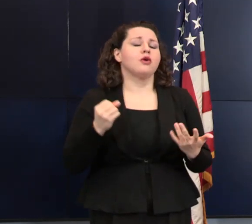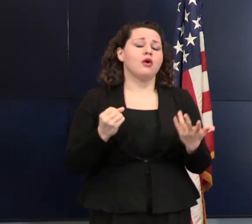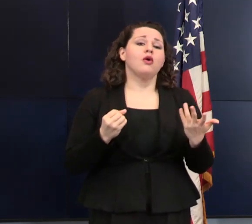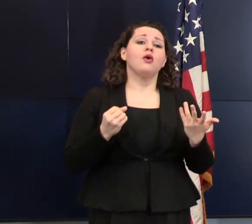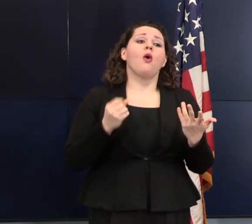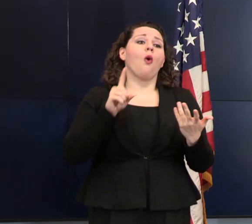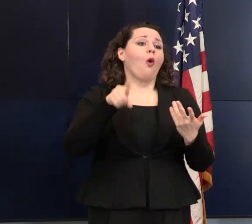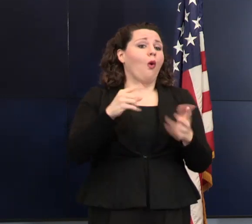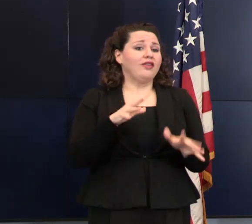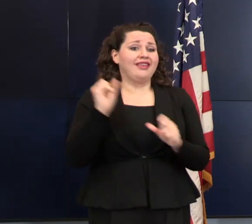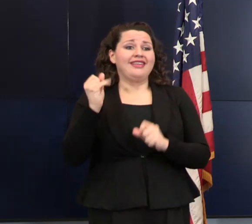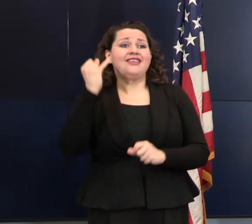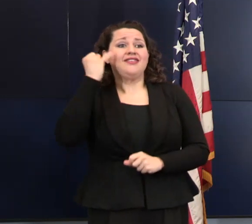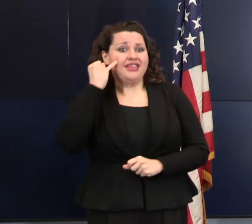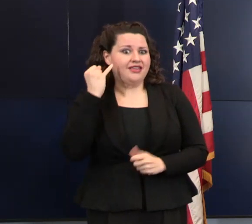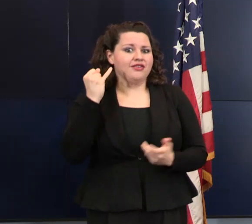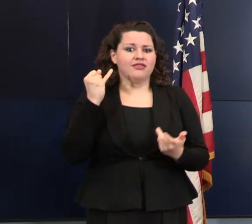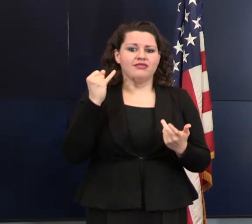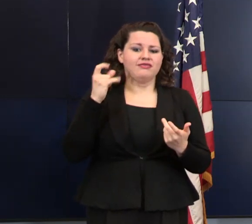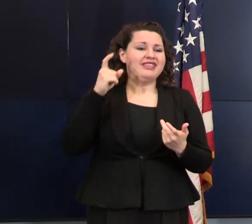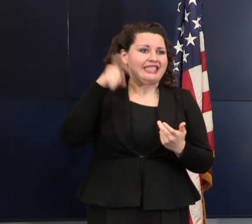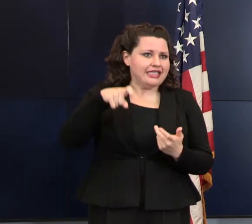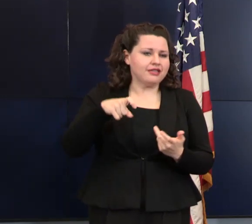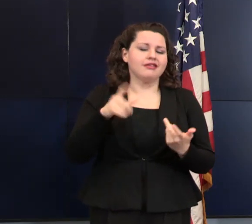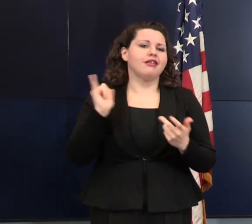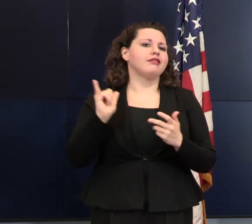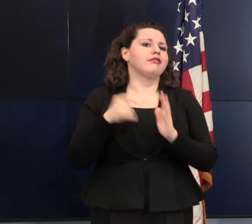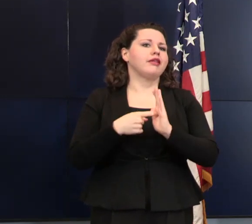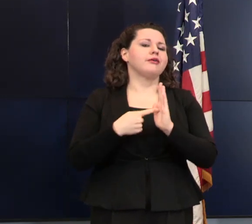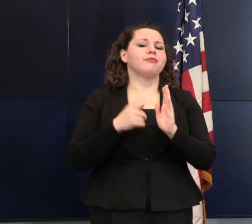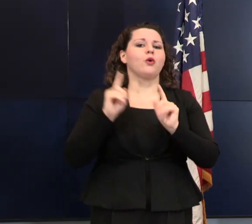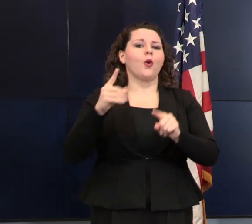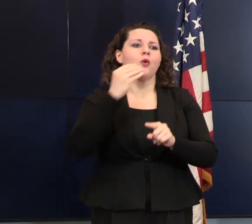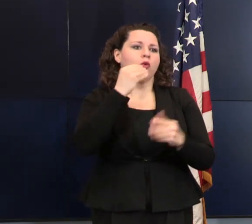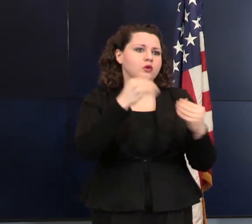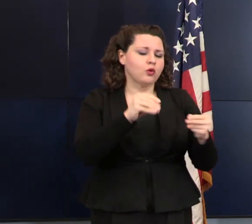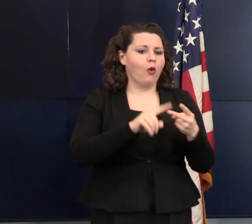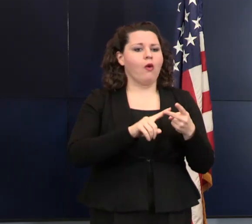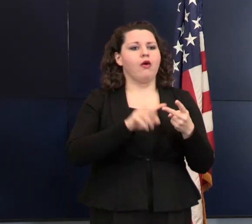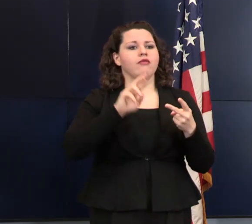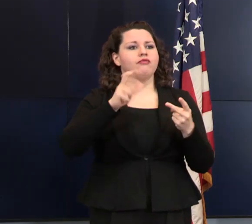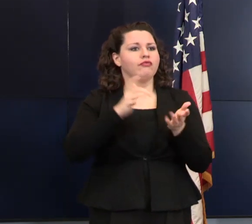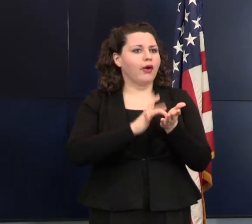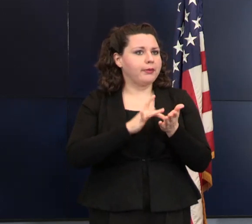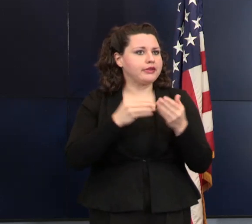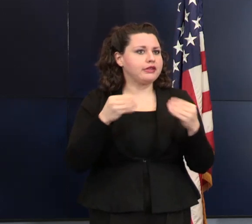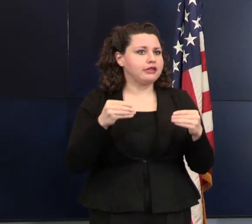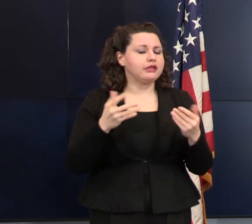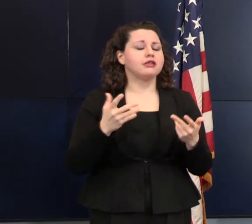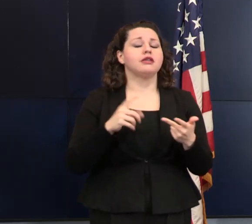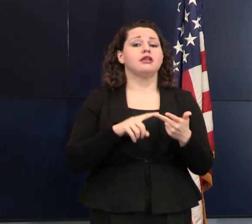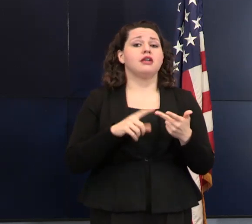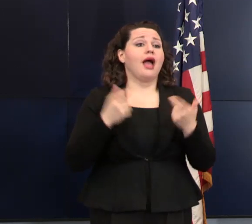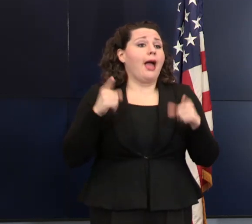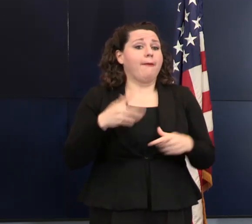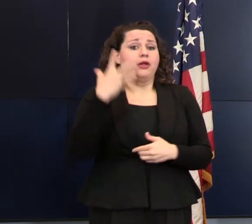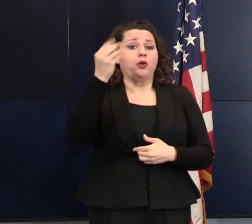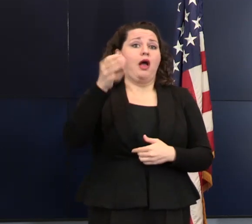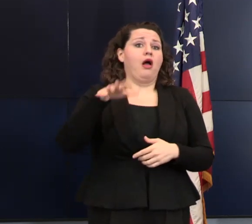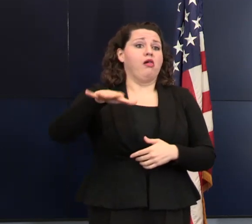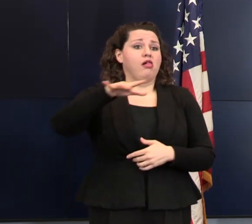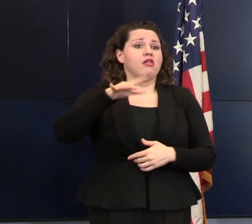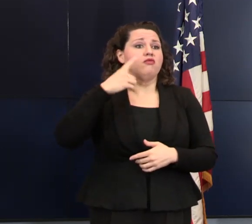to leave for essentials like going to the grocery store or going to the pharmacy. And when you are out in public for those